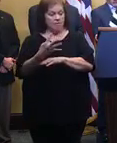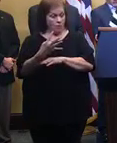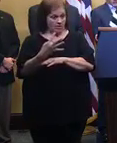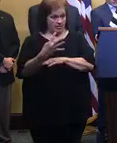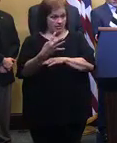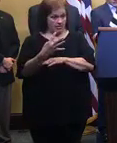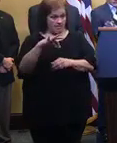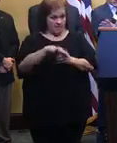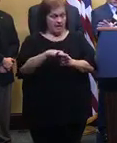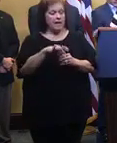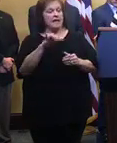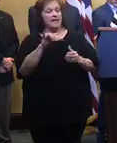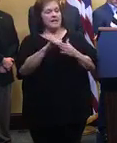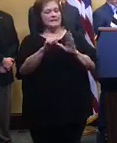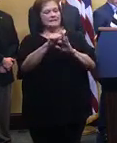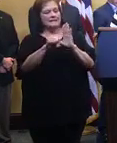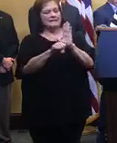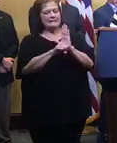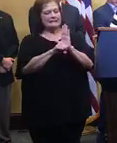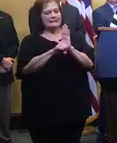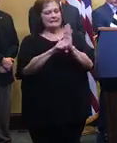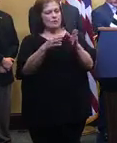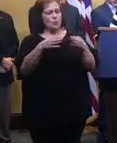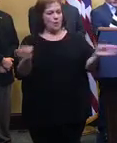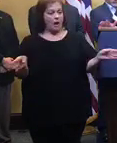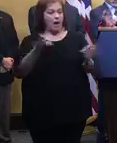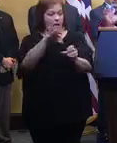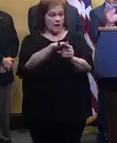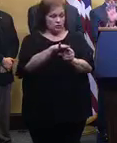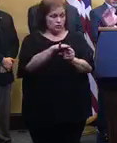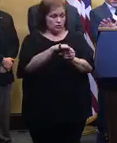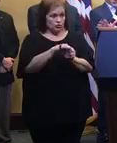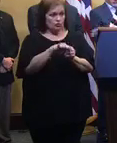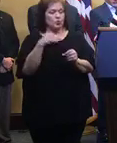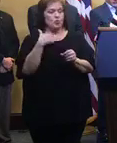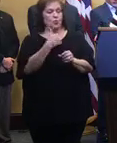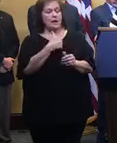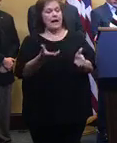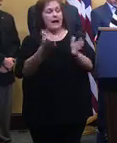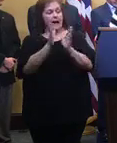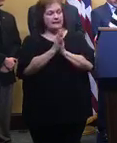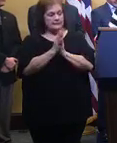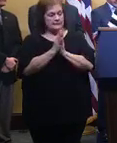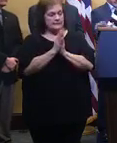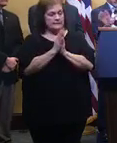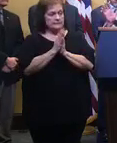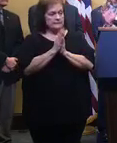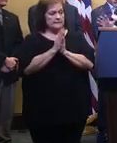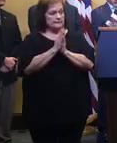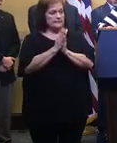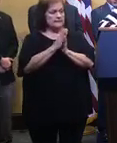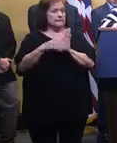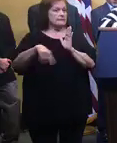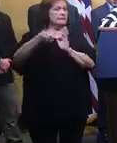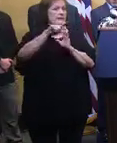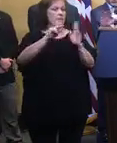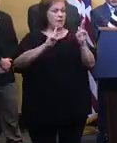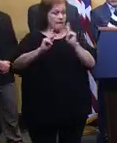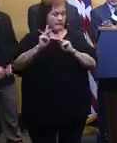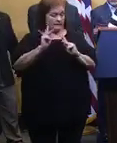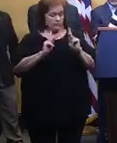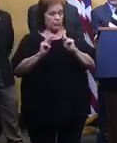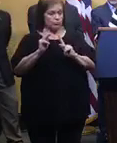That is a statewide, election that we're asking our residents